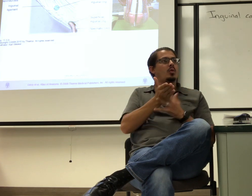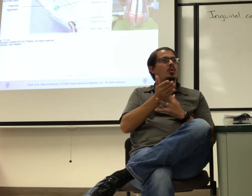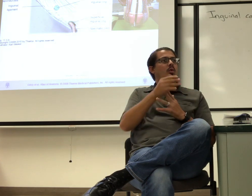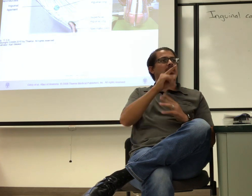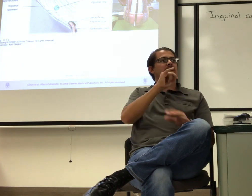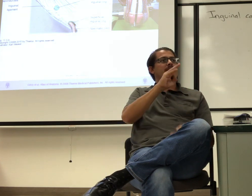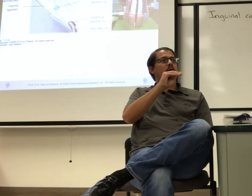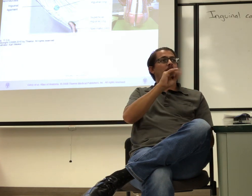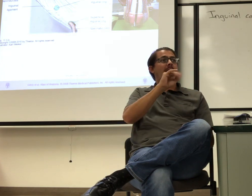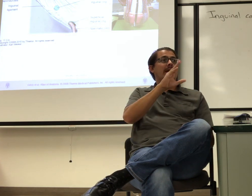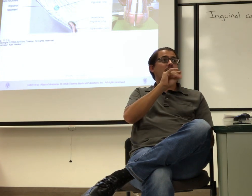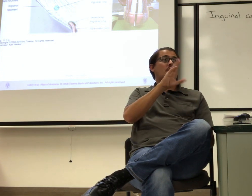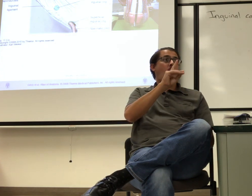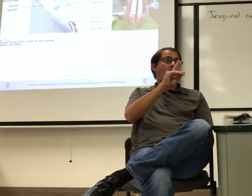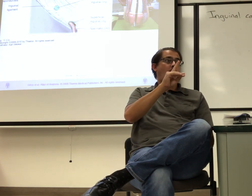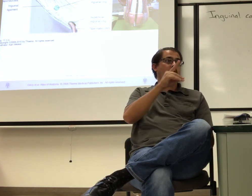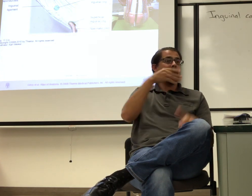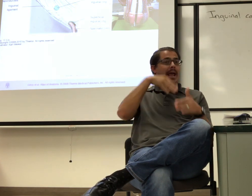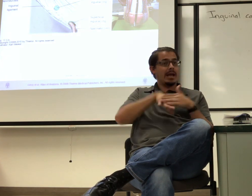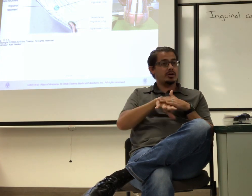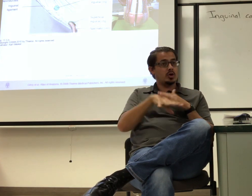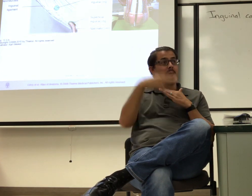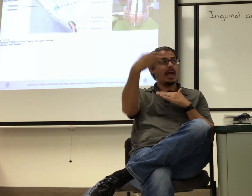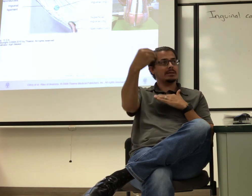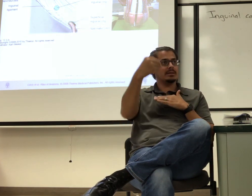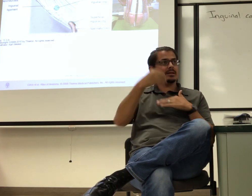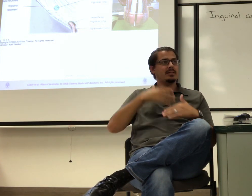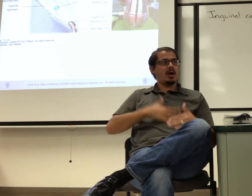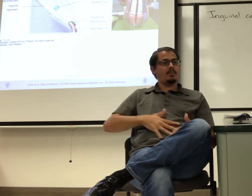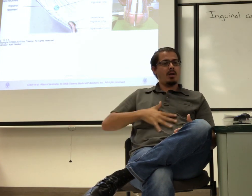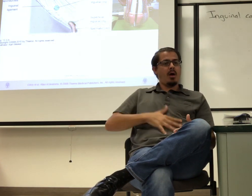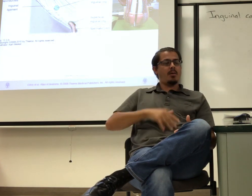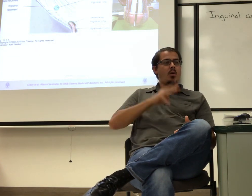the spermatocord enters and exits the abdominal wall.